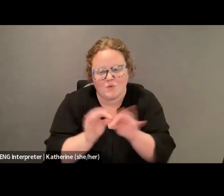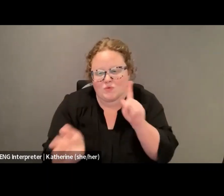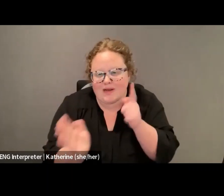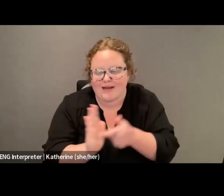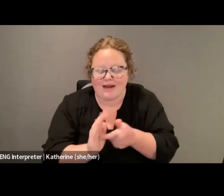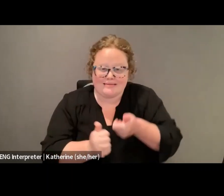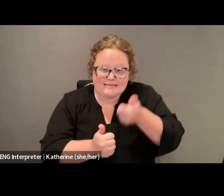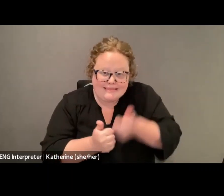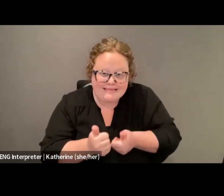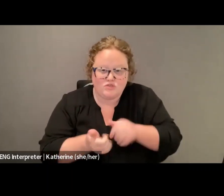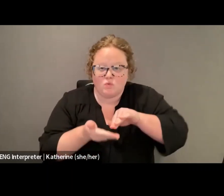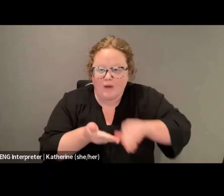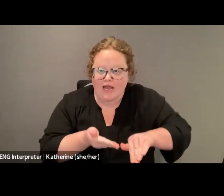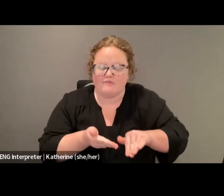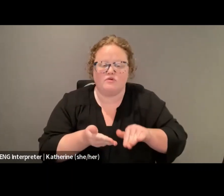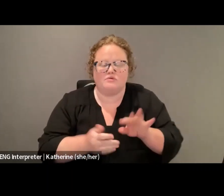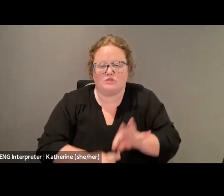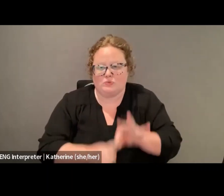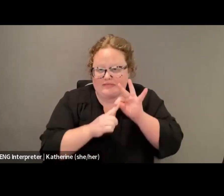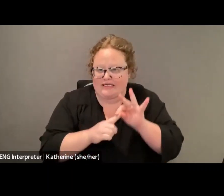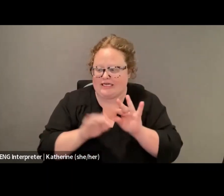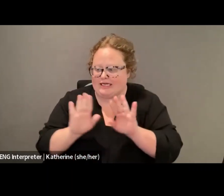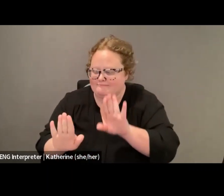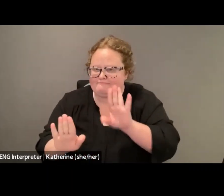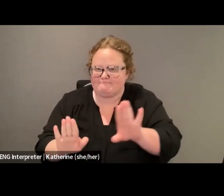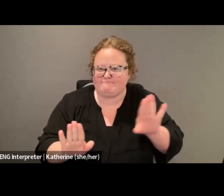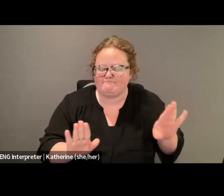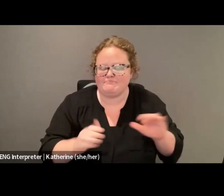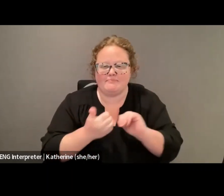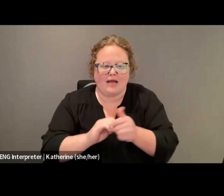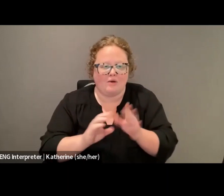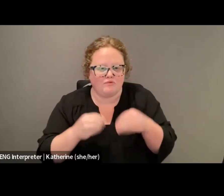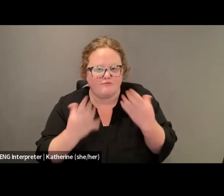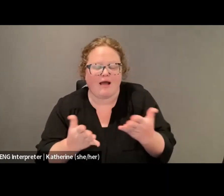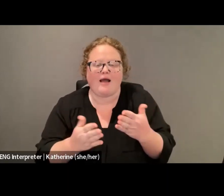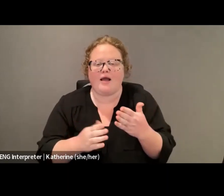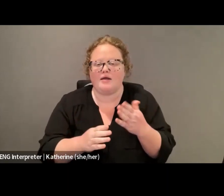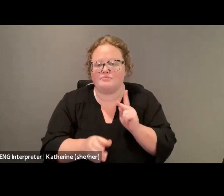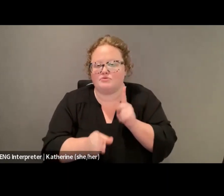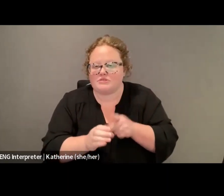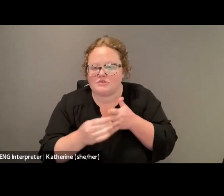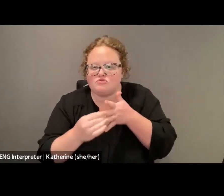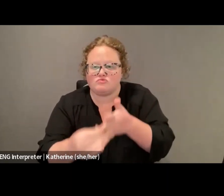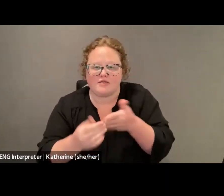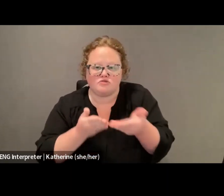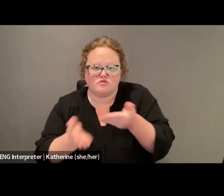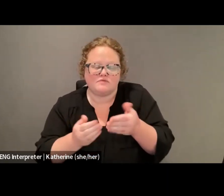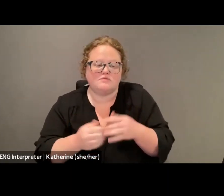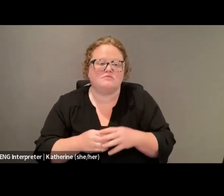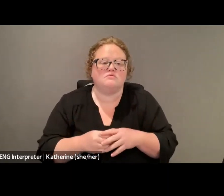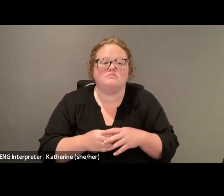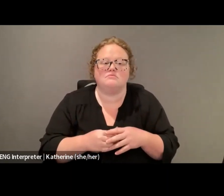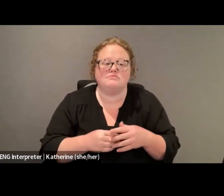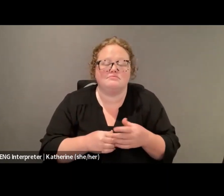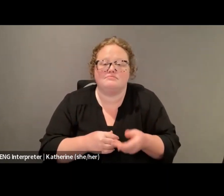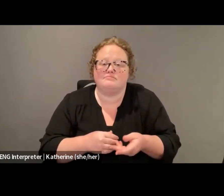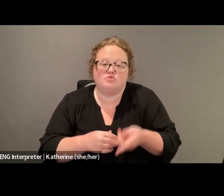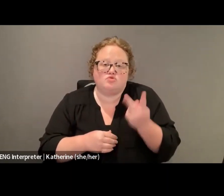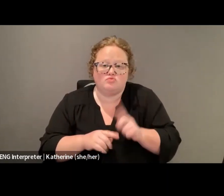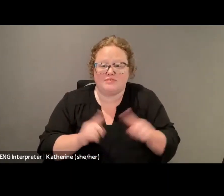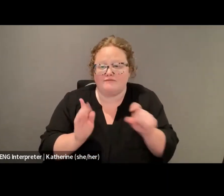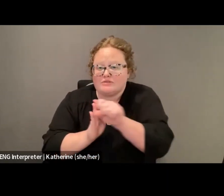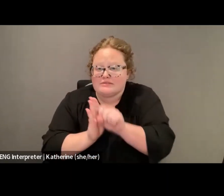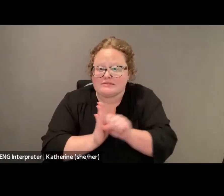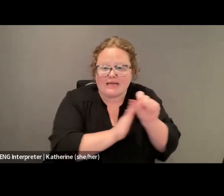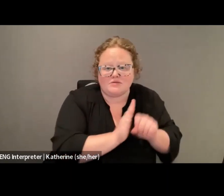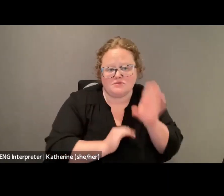unique in how it offers participant-directed services. No two waivers are the same, even within the same state. And when